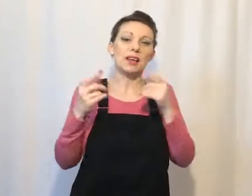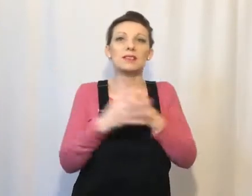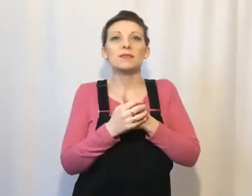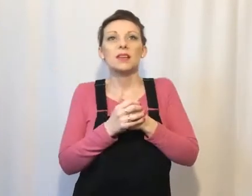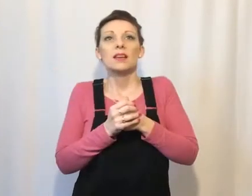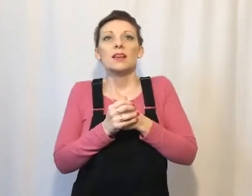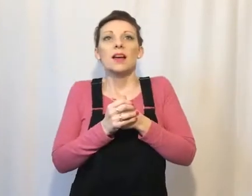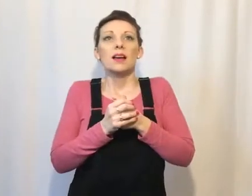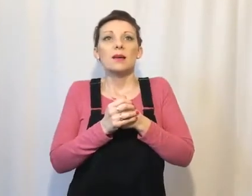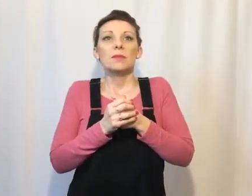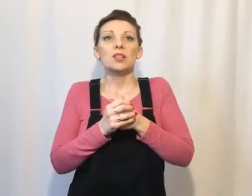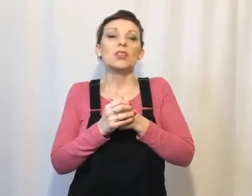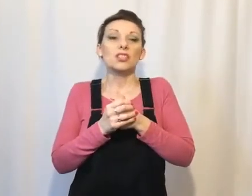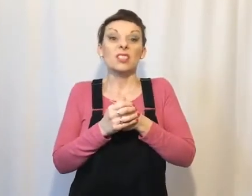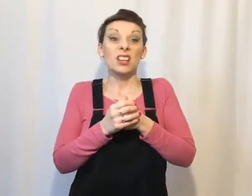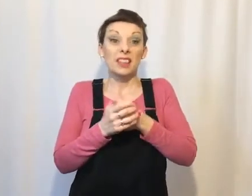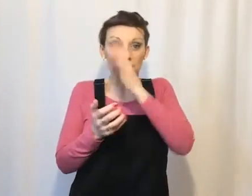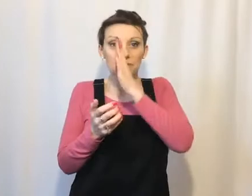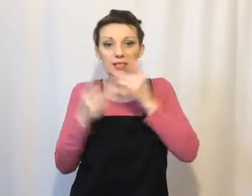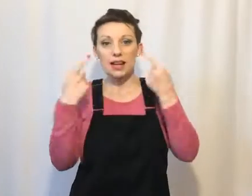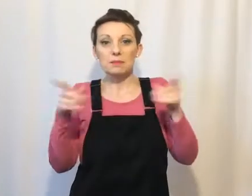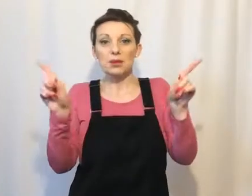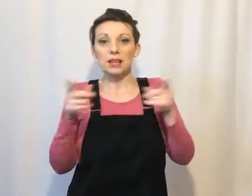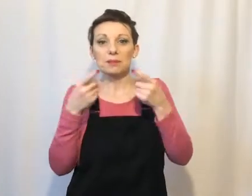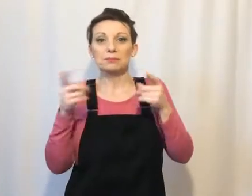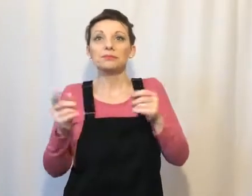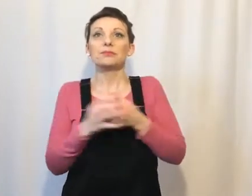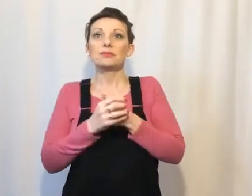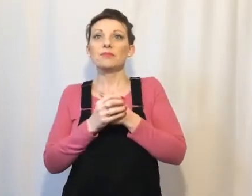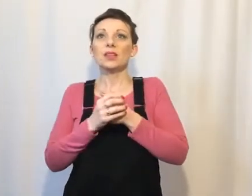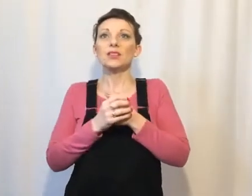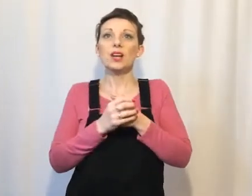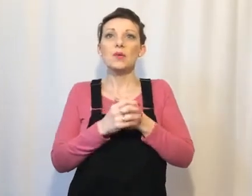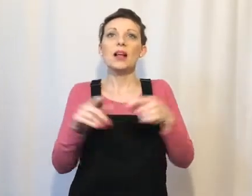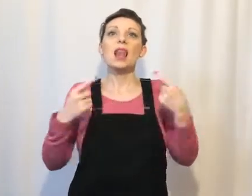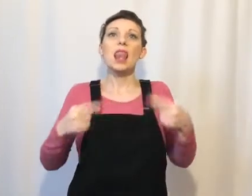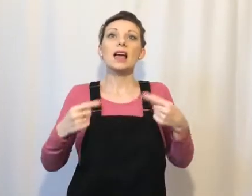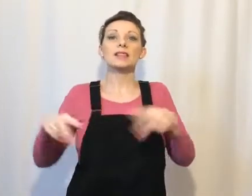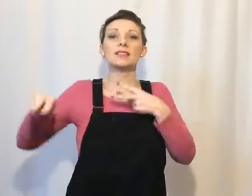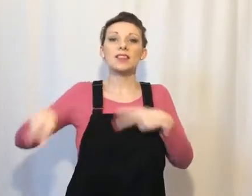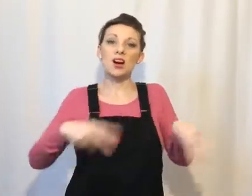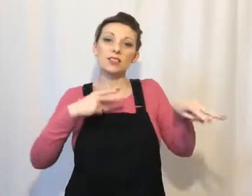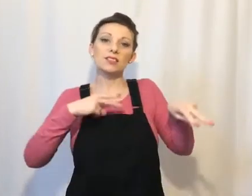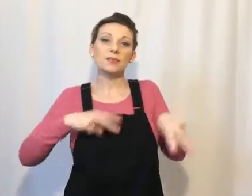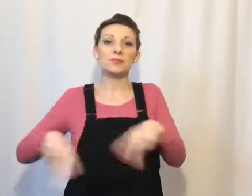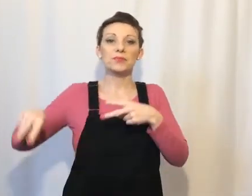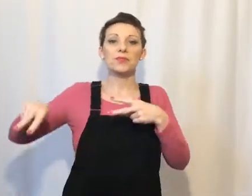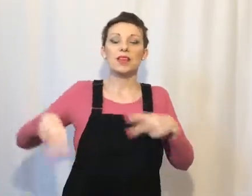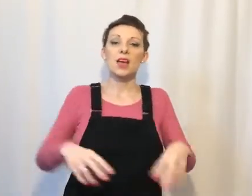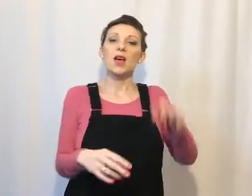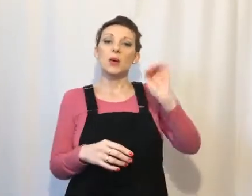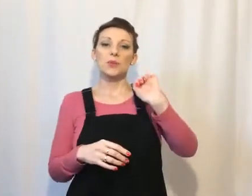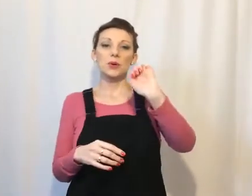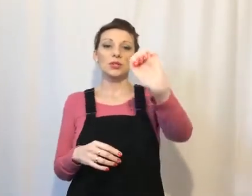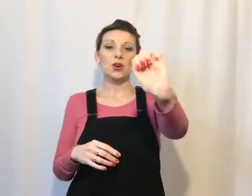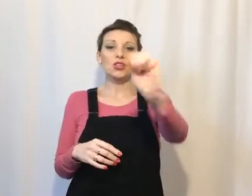guess. So we're just going to sign that sad music. So let's dance, put on